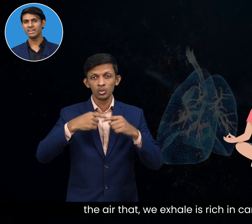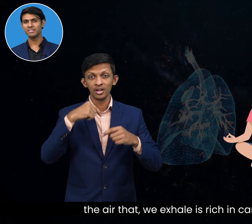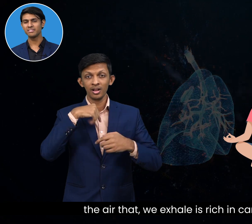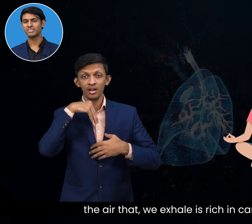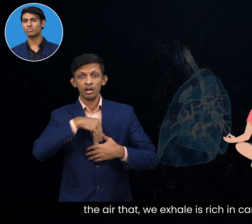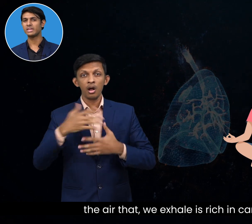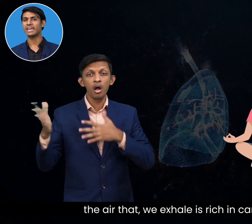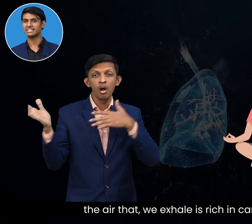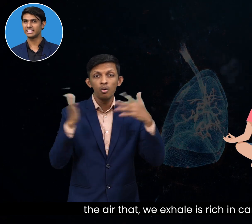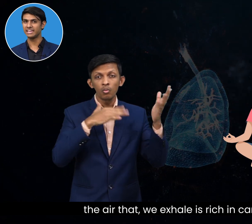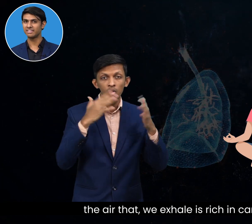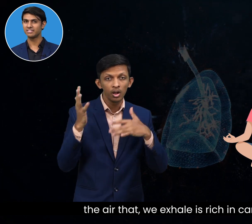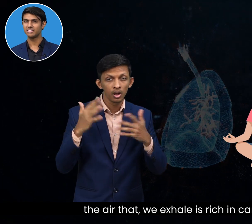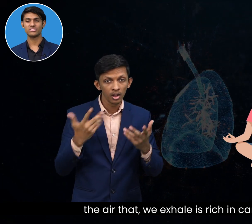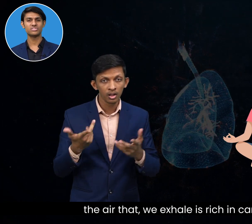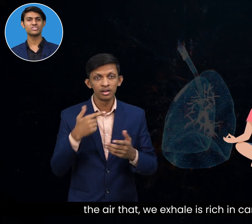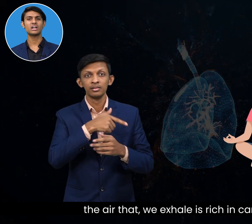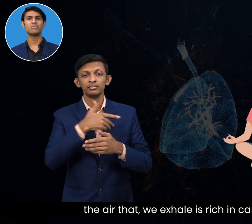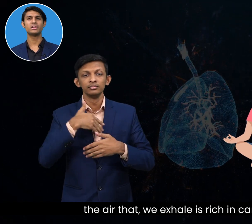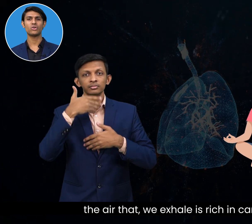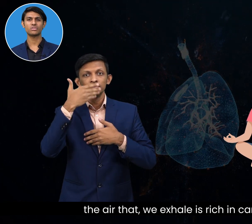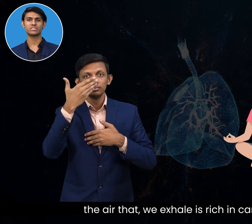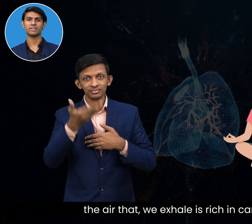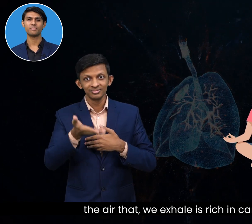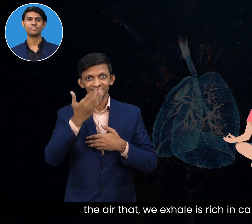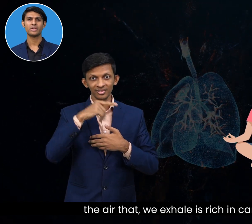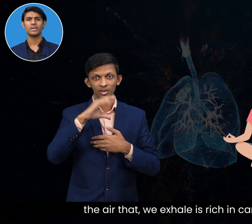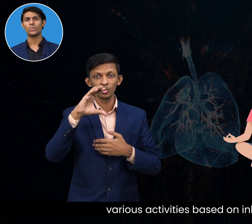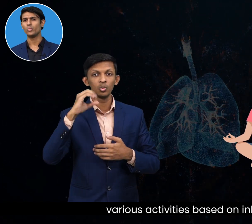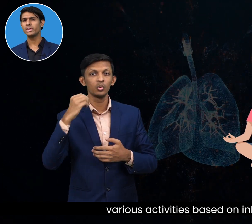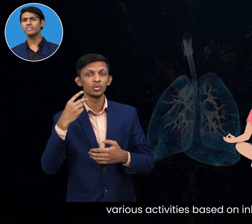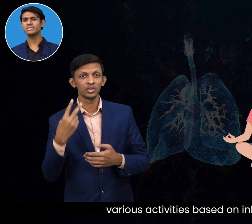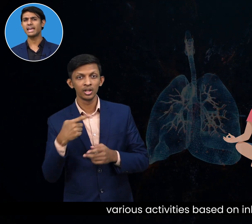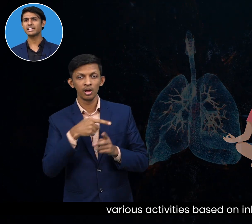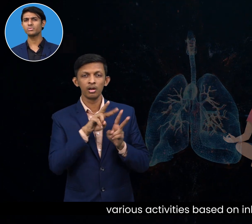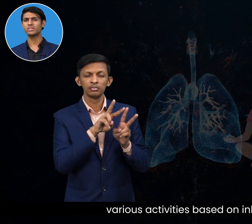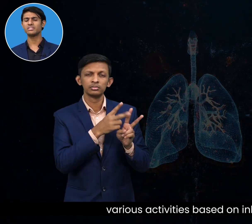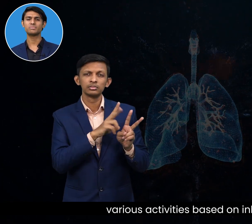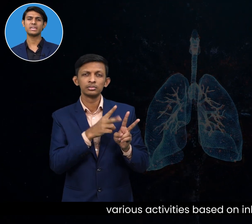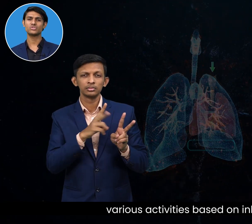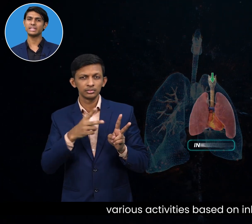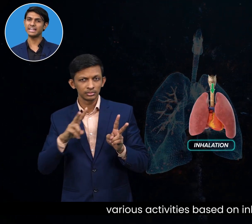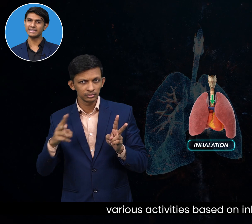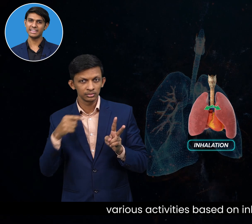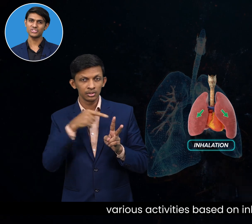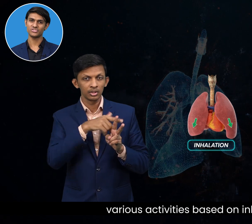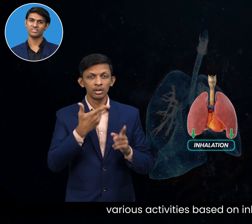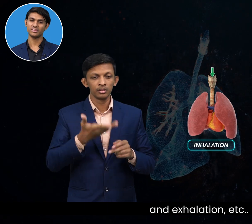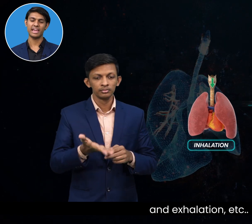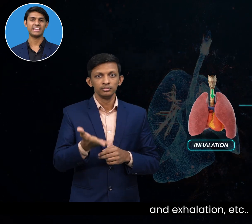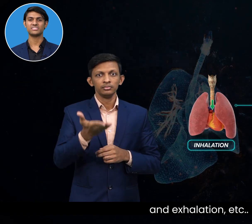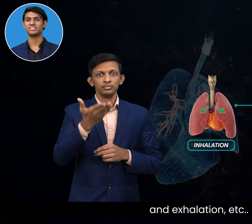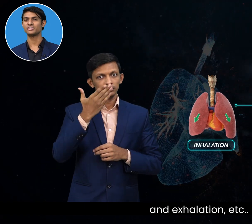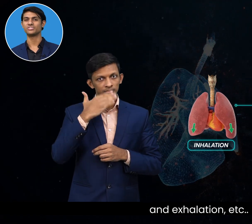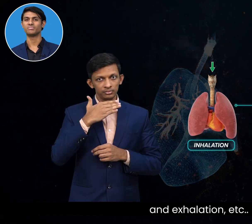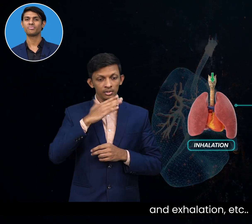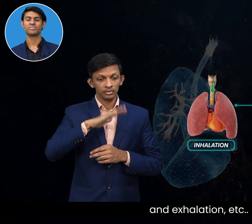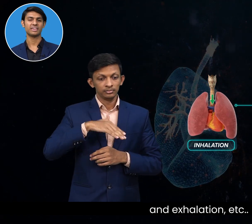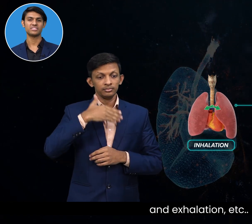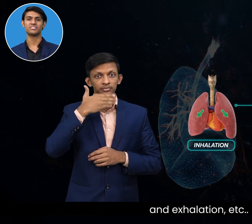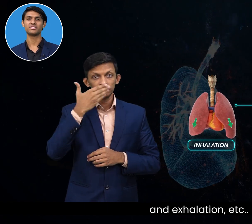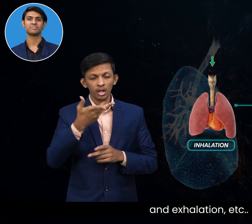The air that we exhale is rich in carbon dioxide. Various activities based on inhalation and